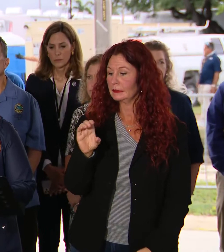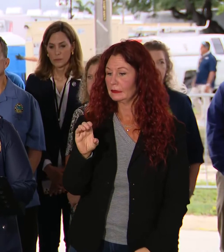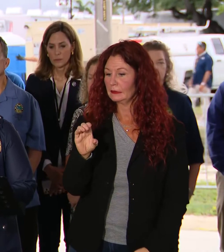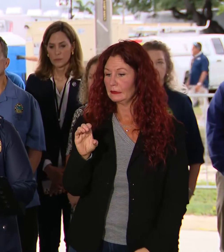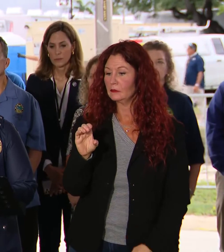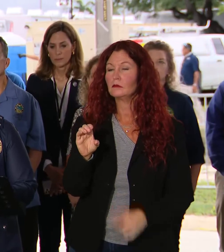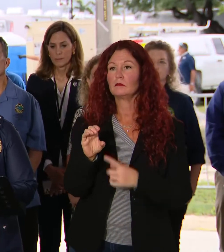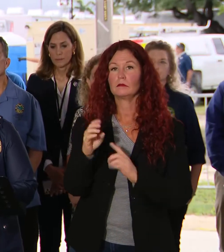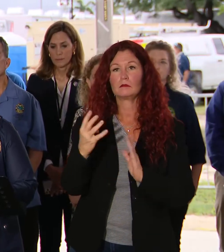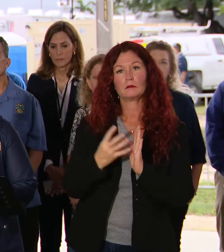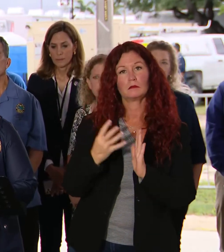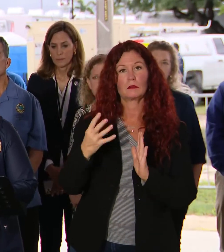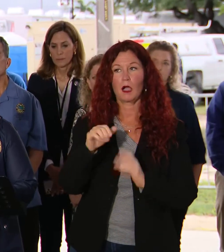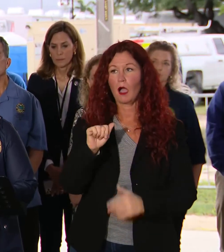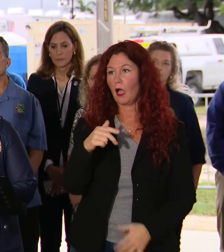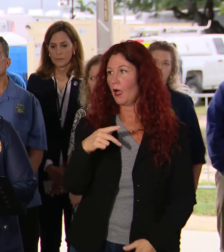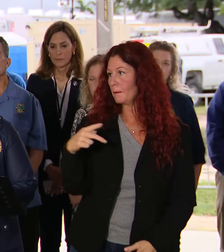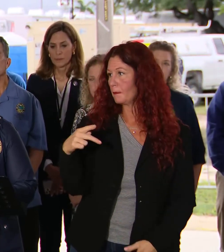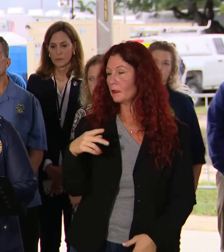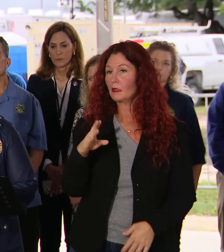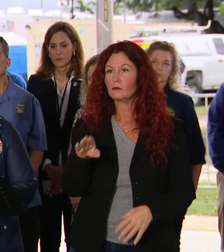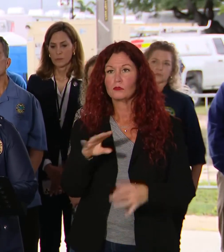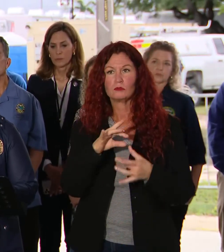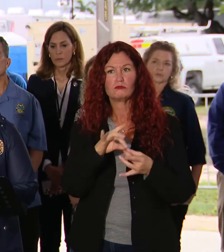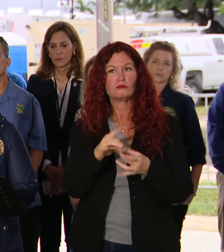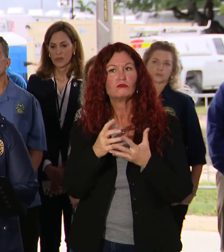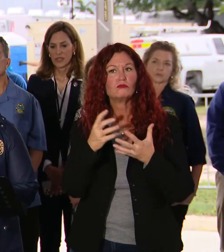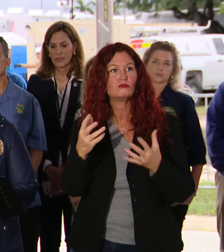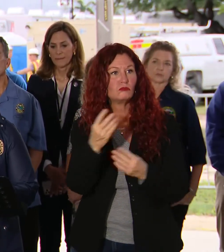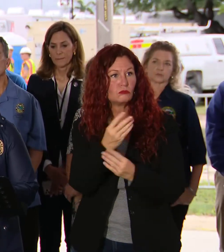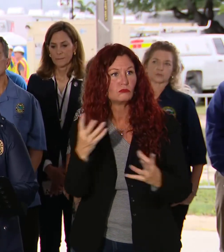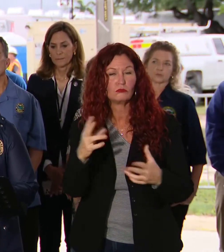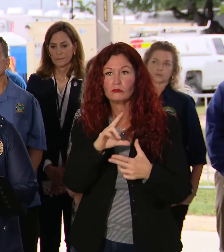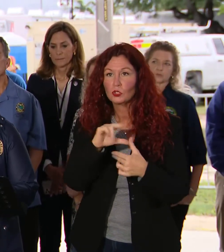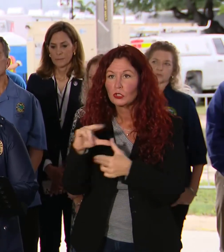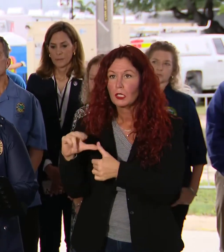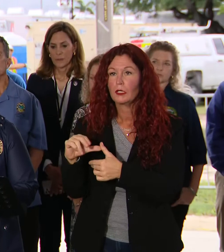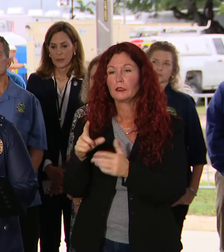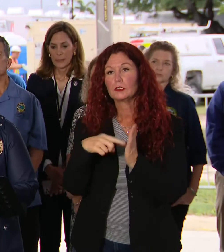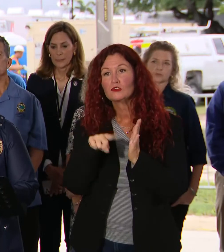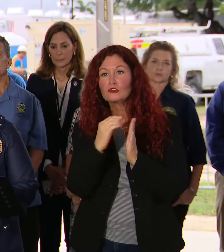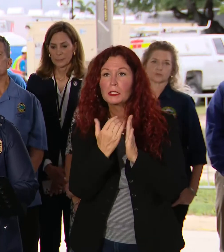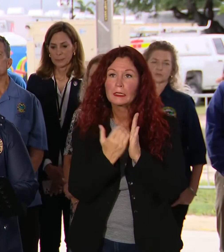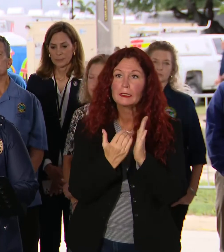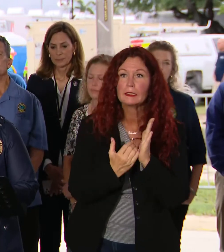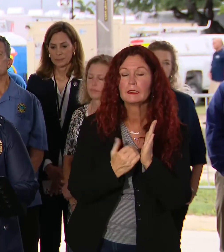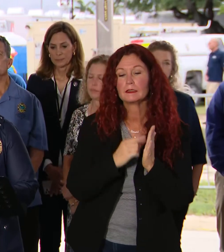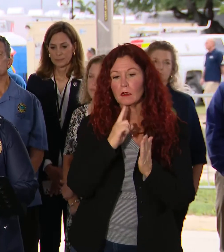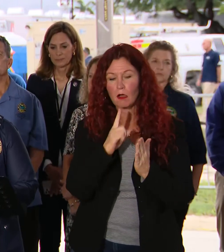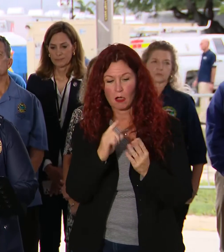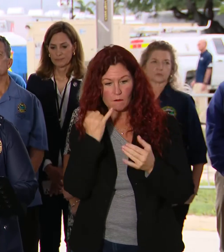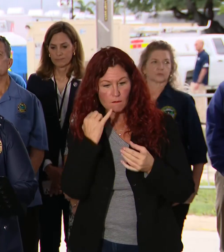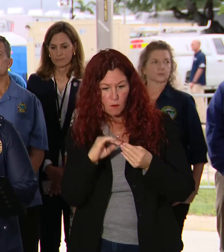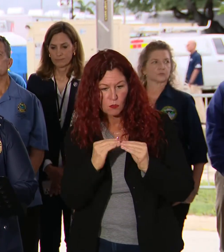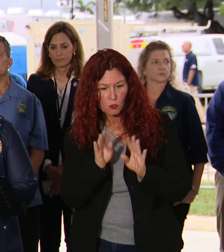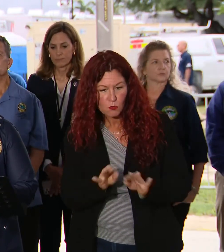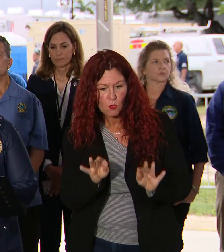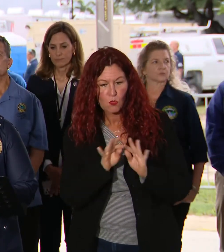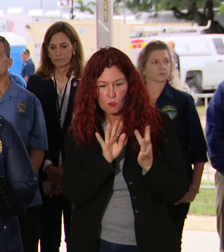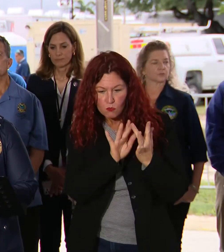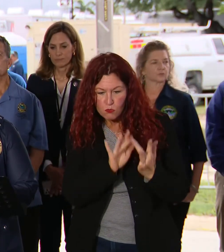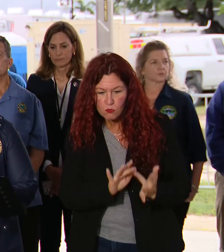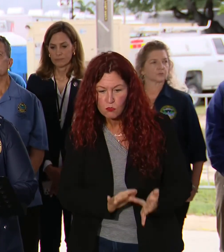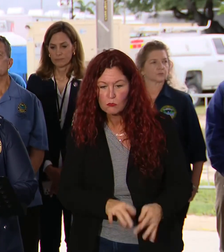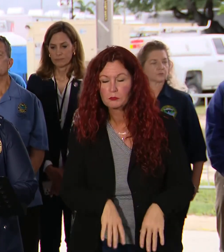miamidade.gov/hurricane. There's checklists and other important information for you as you prepare for a storm. I've been in touch with